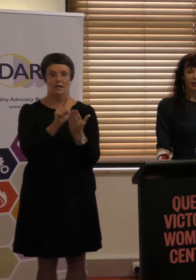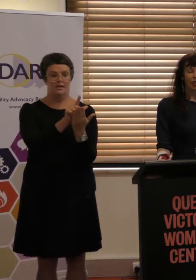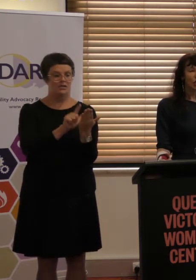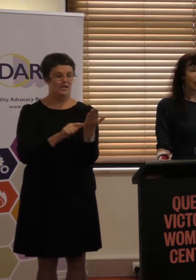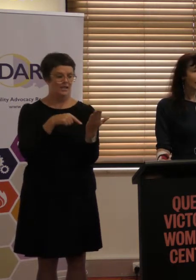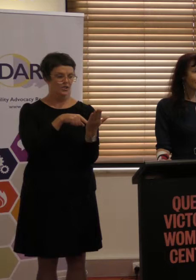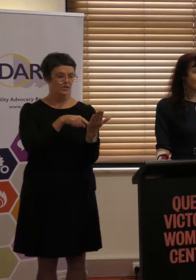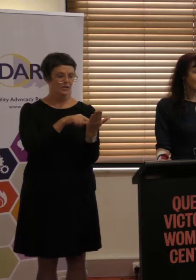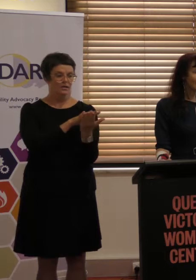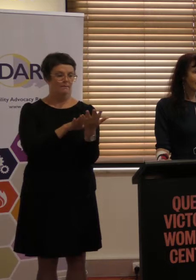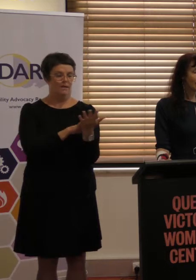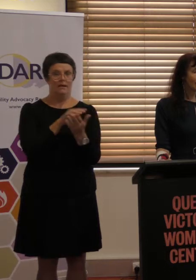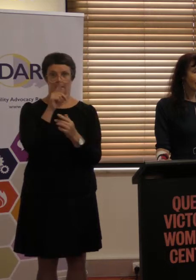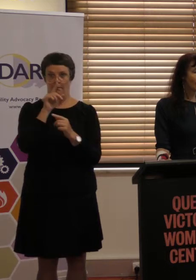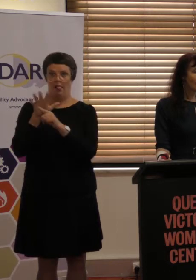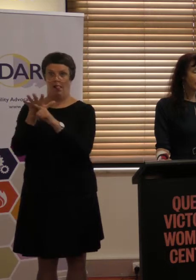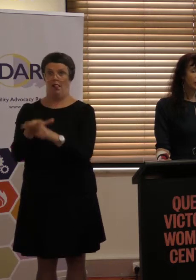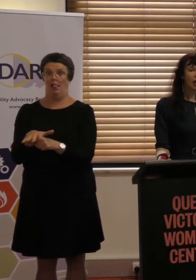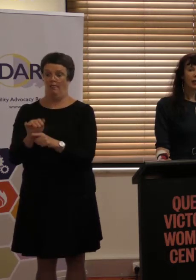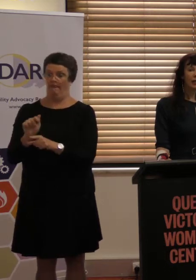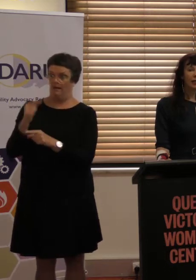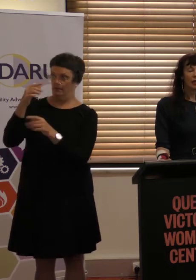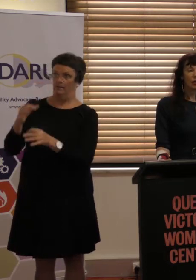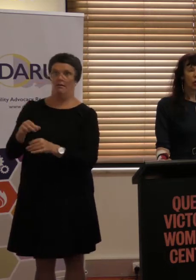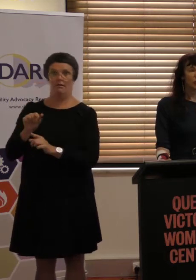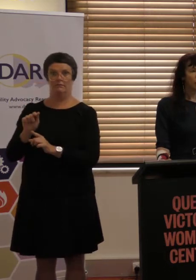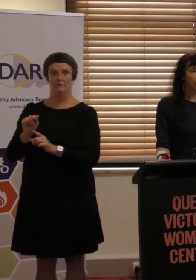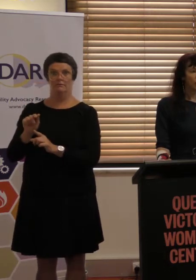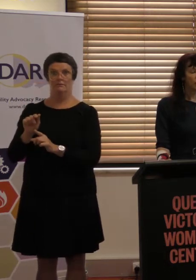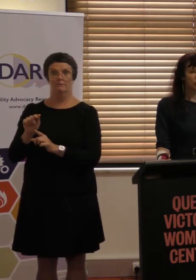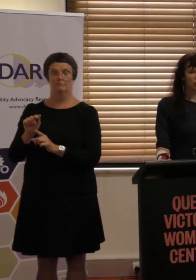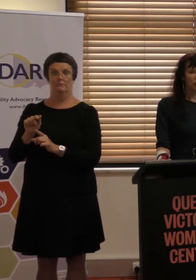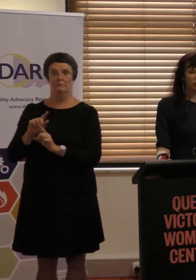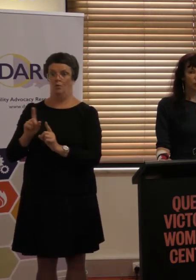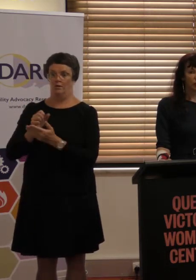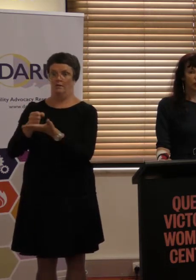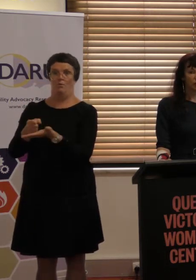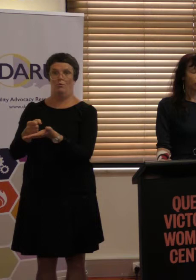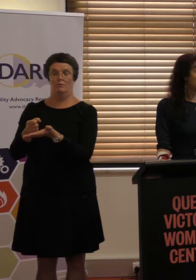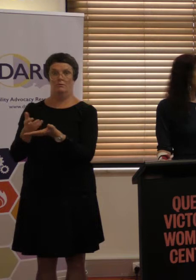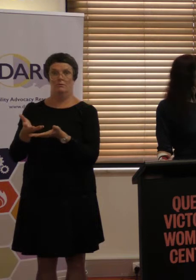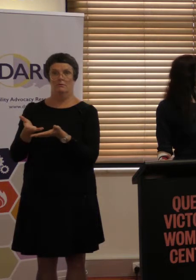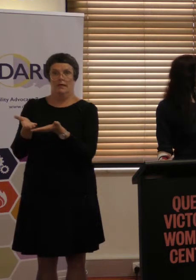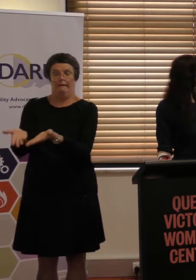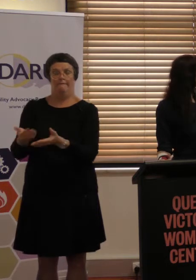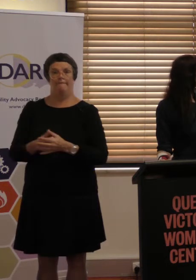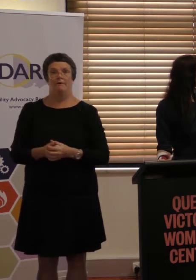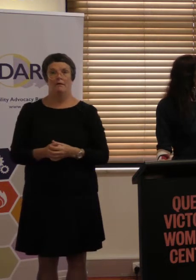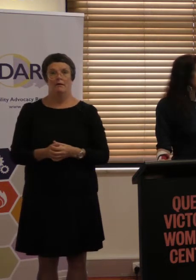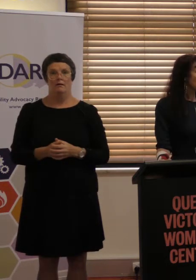discriminators in charge of deciding what supports a student will